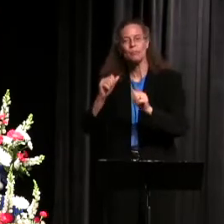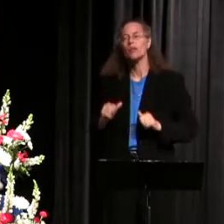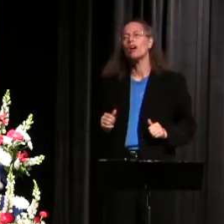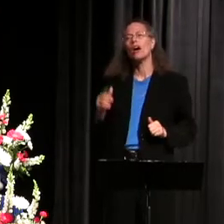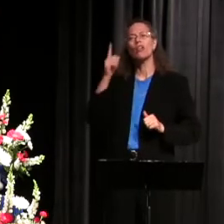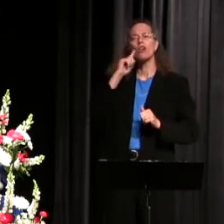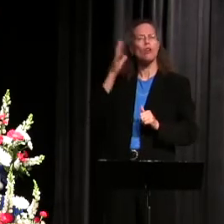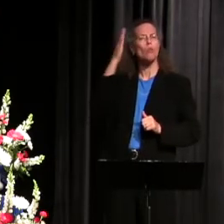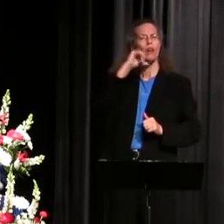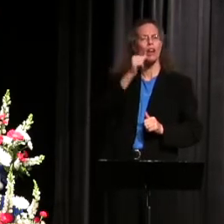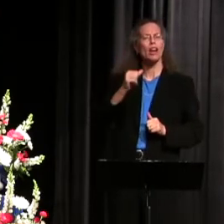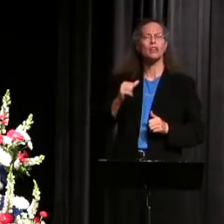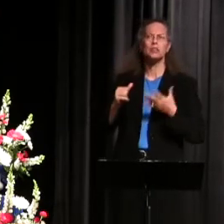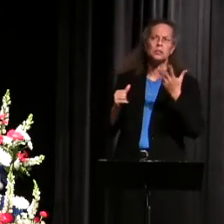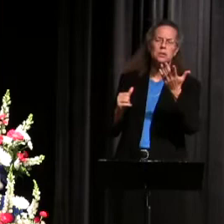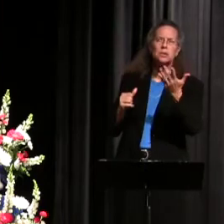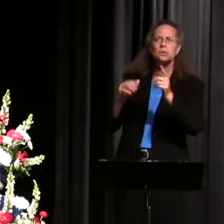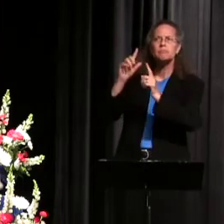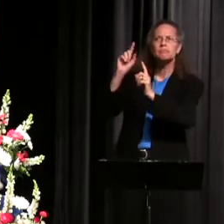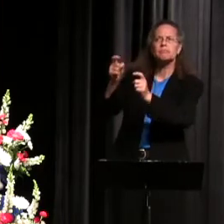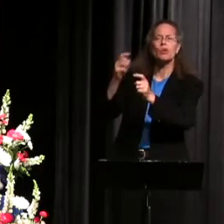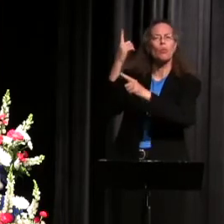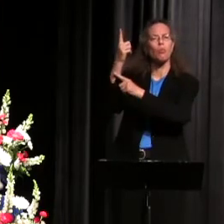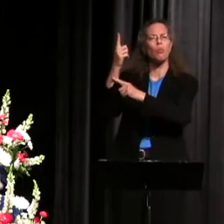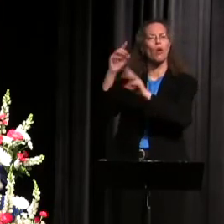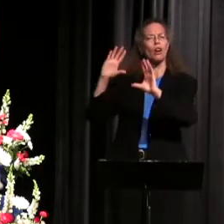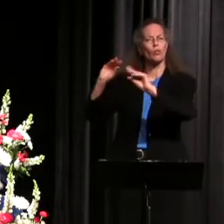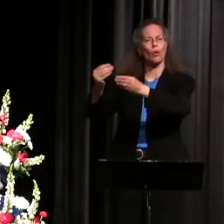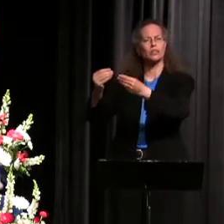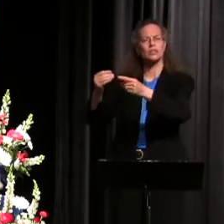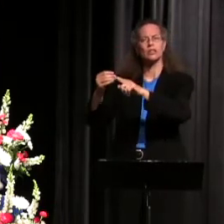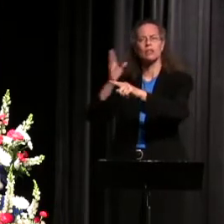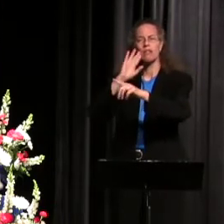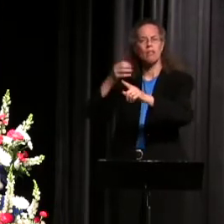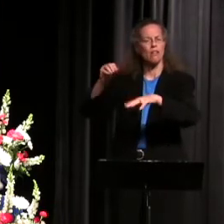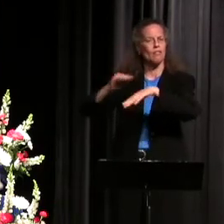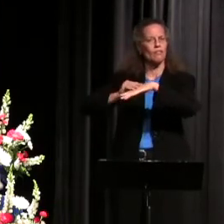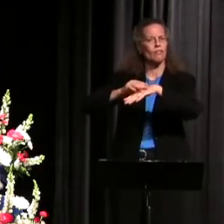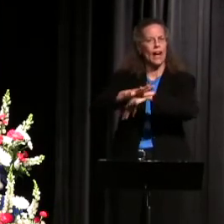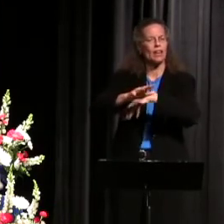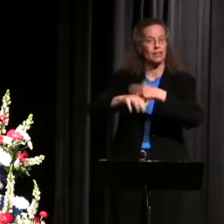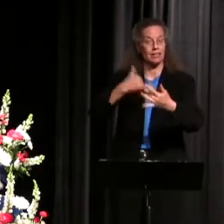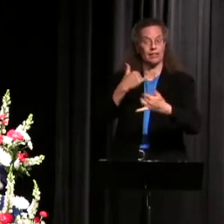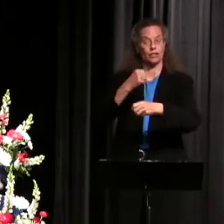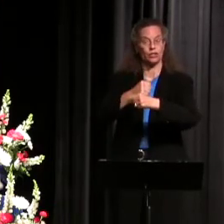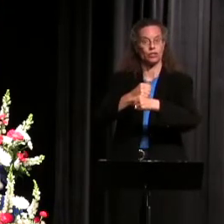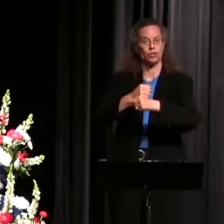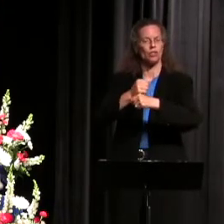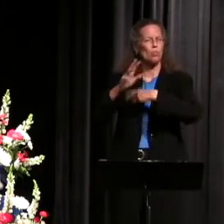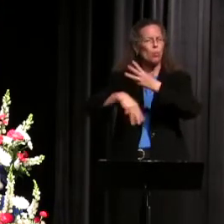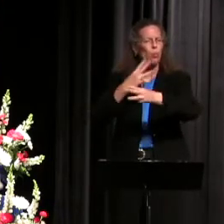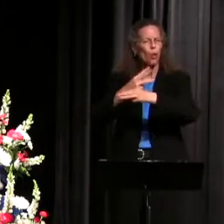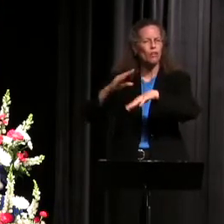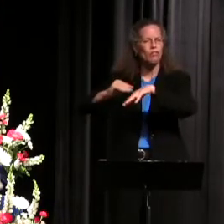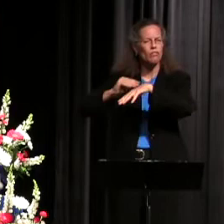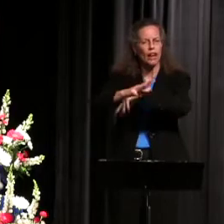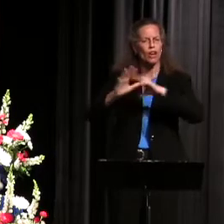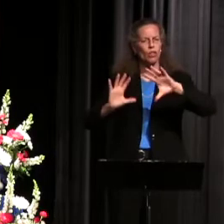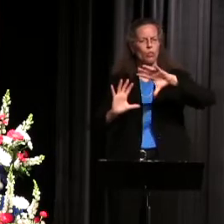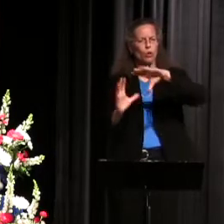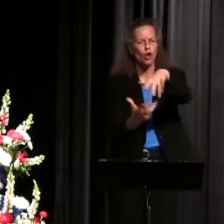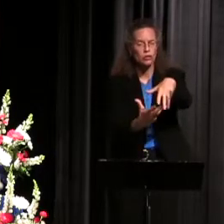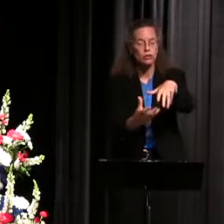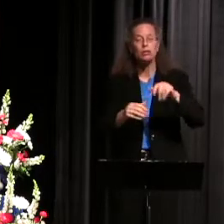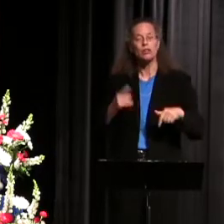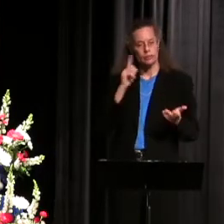not donate to a cause that has affected this year on a worldwide scale. So we did some research and